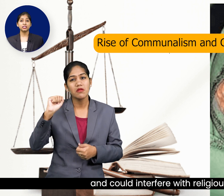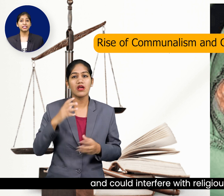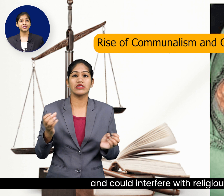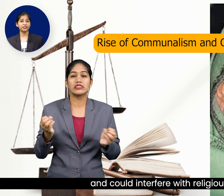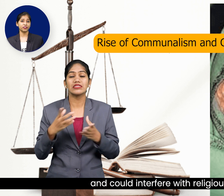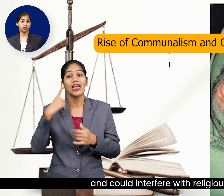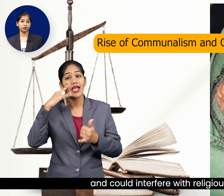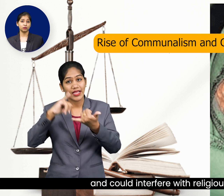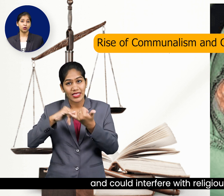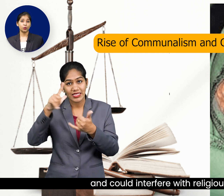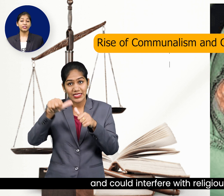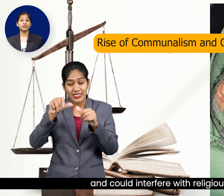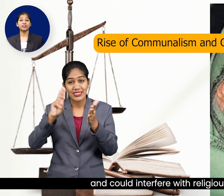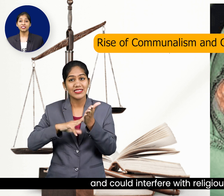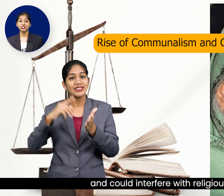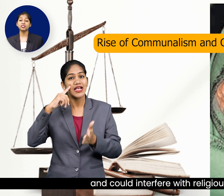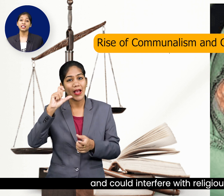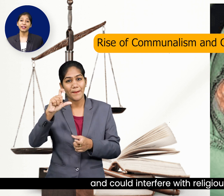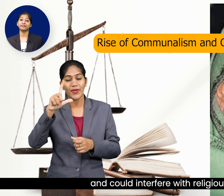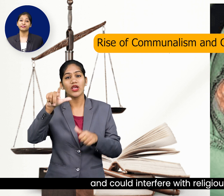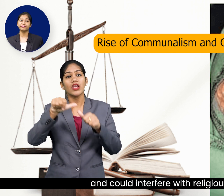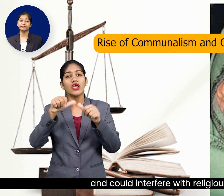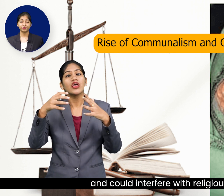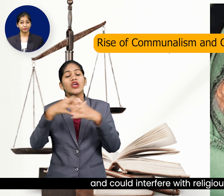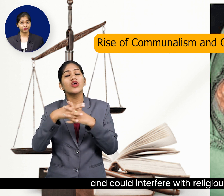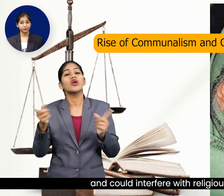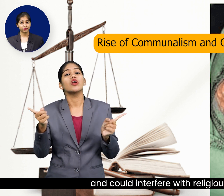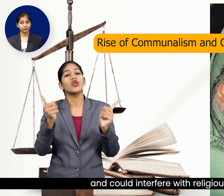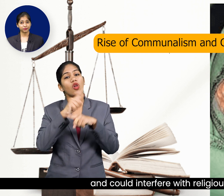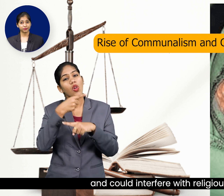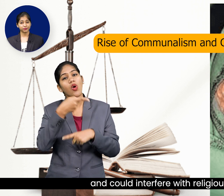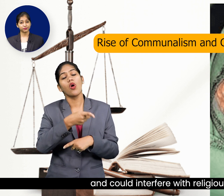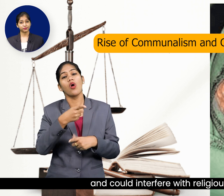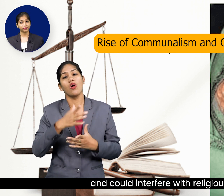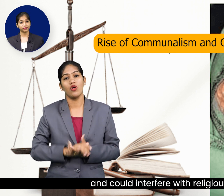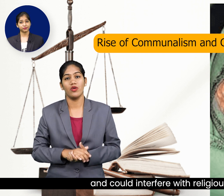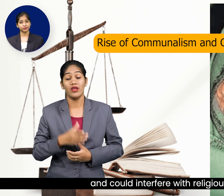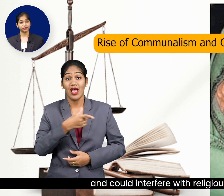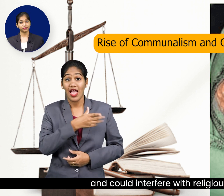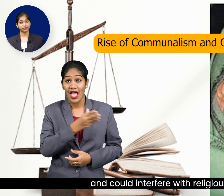and could interfere with religious life.